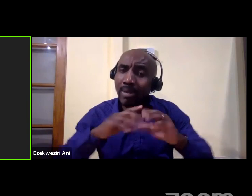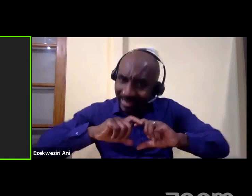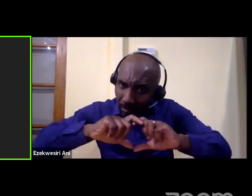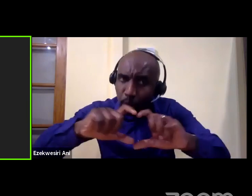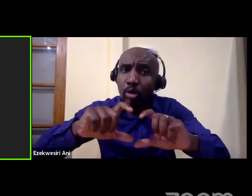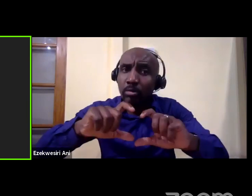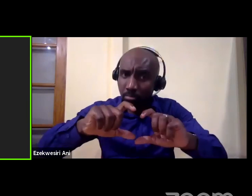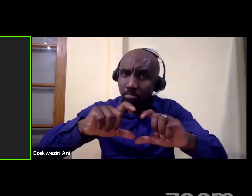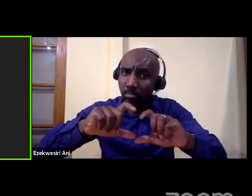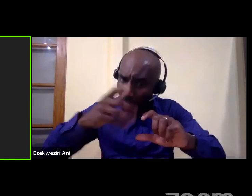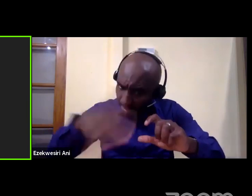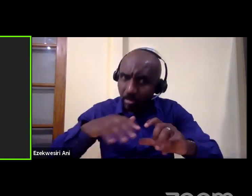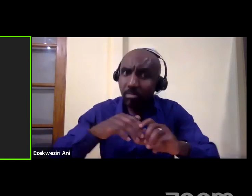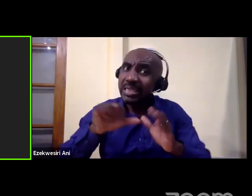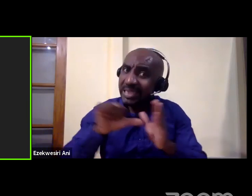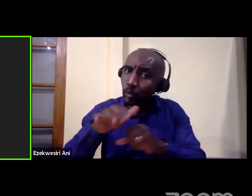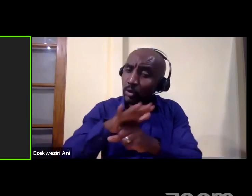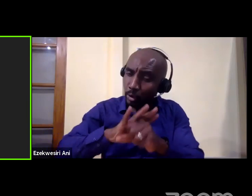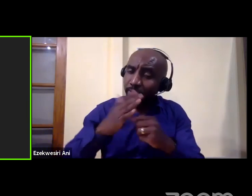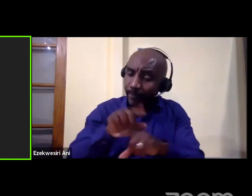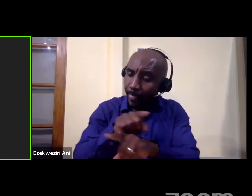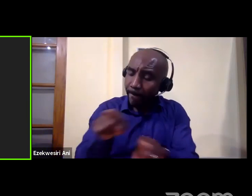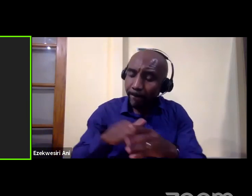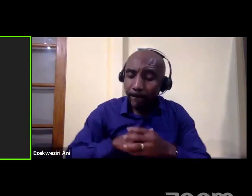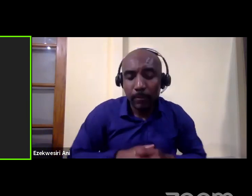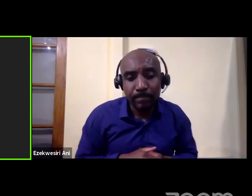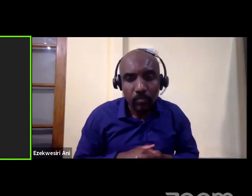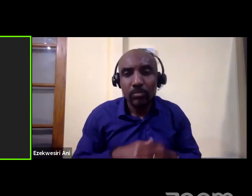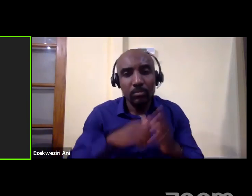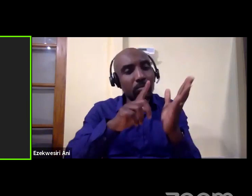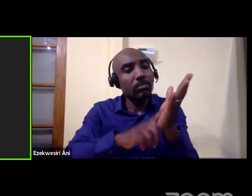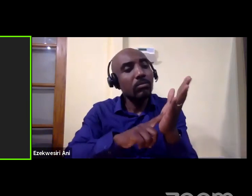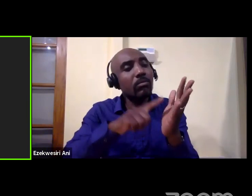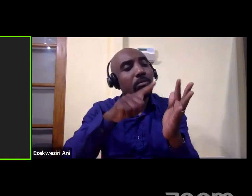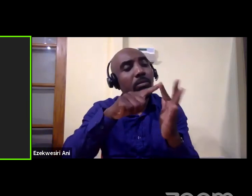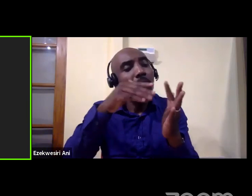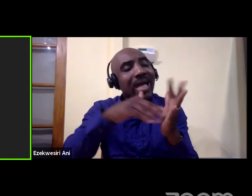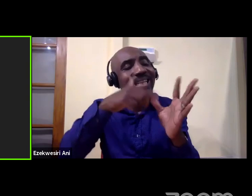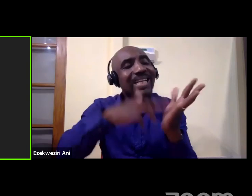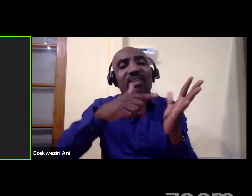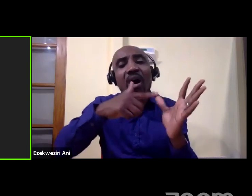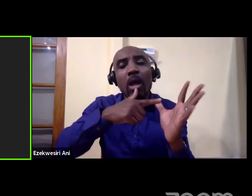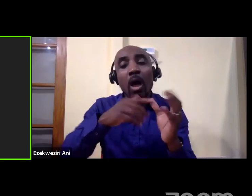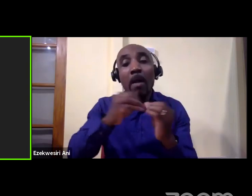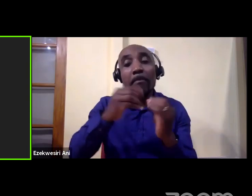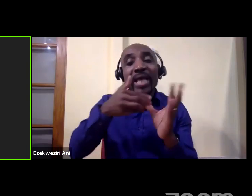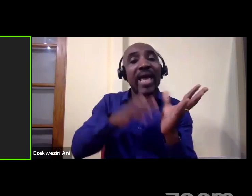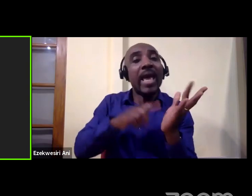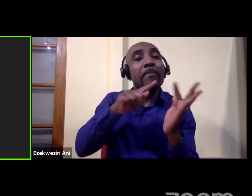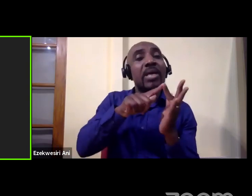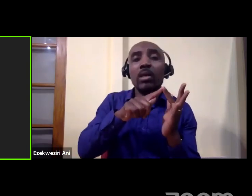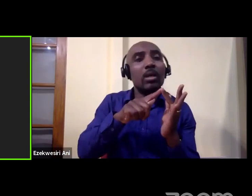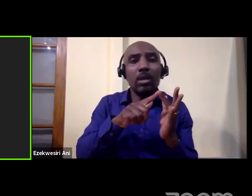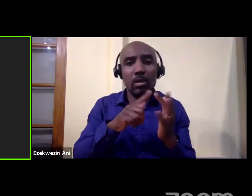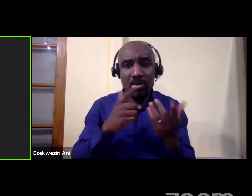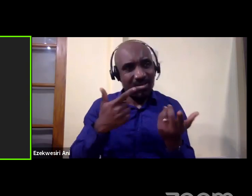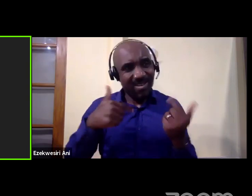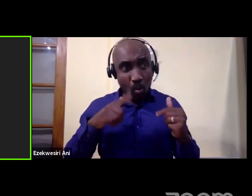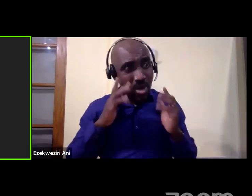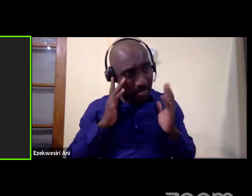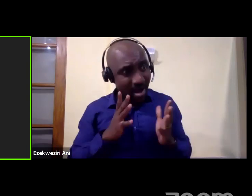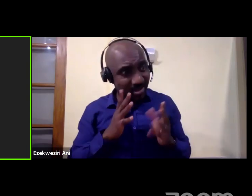difficult circumstances. And Lizana says that BAME communities are not collateral damage. And a